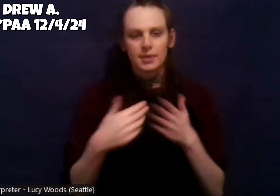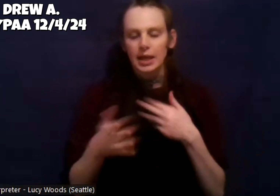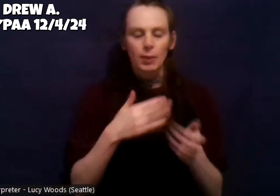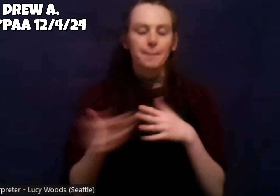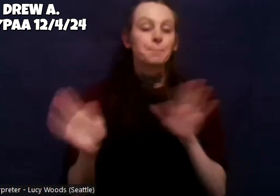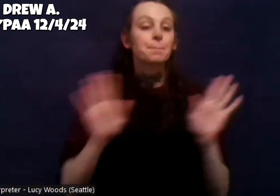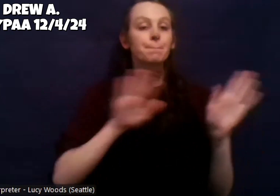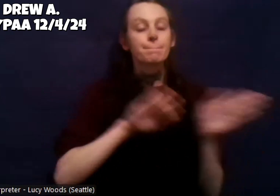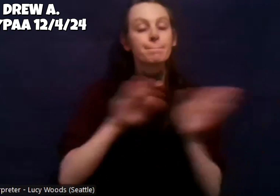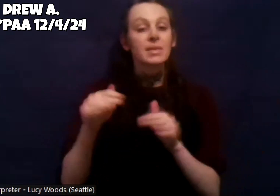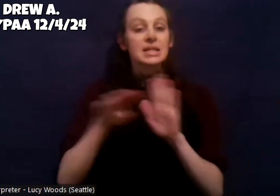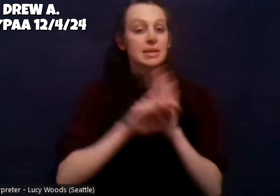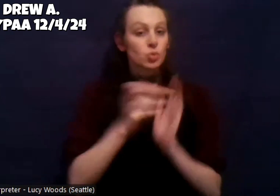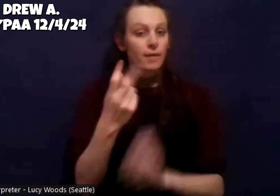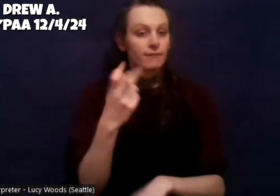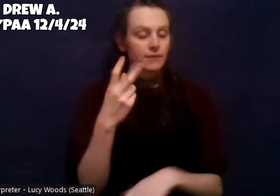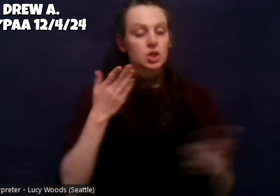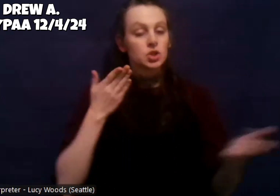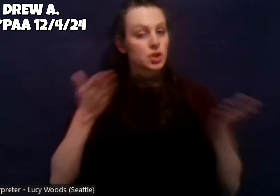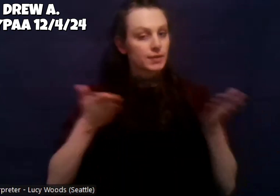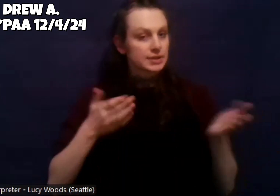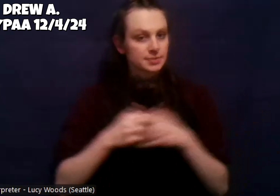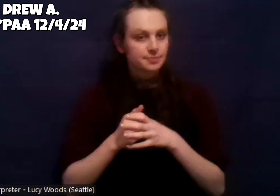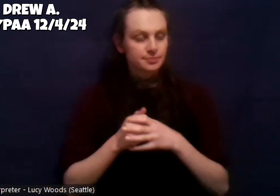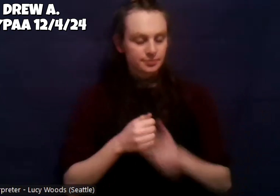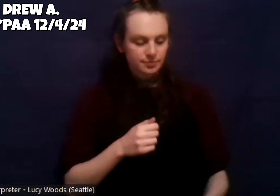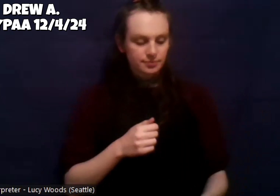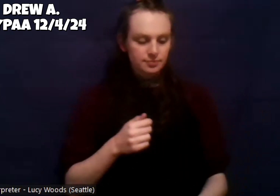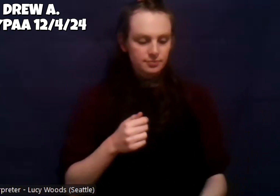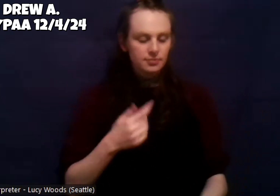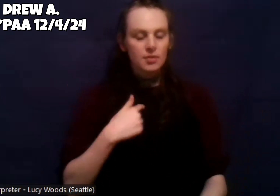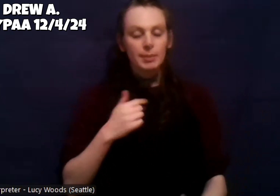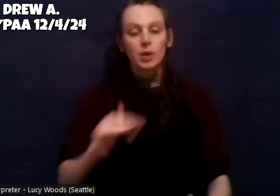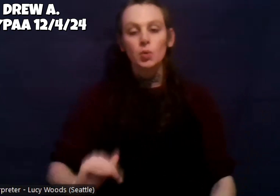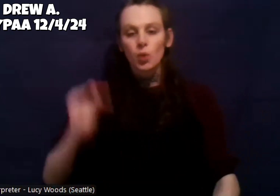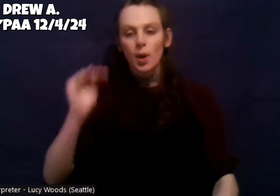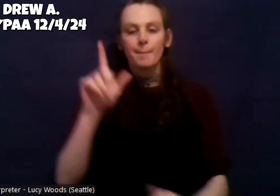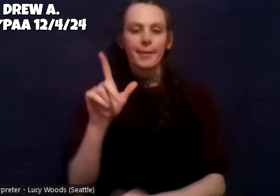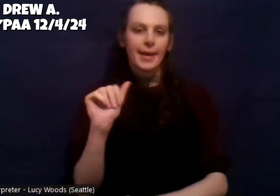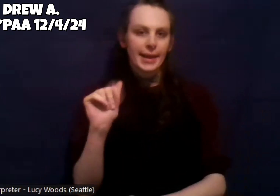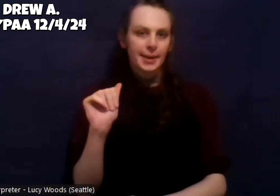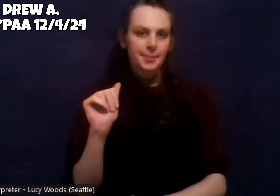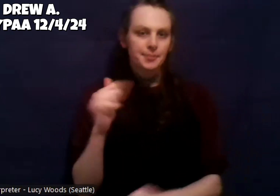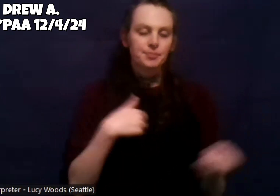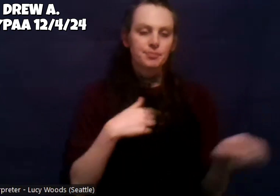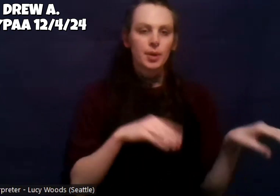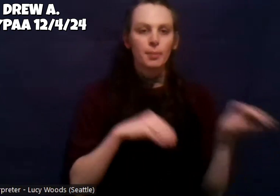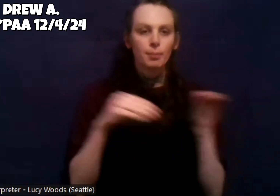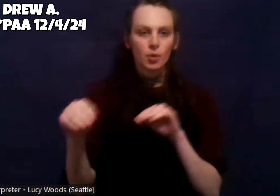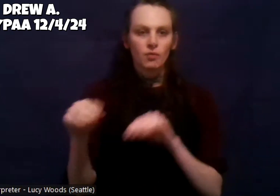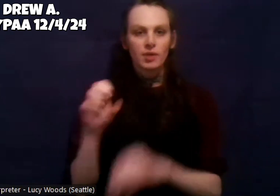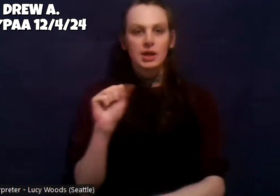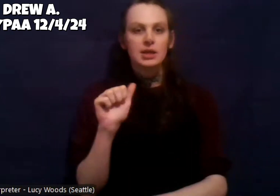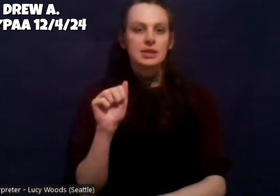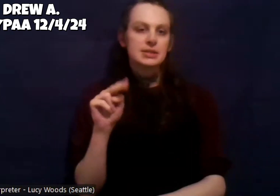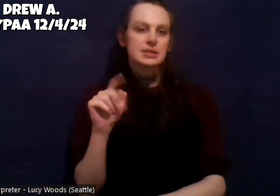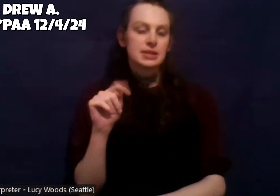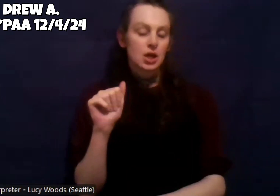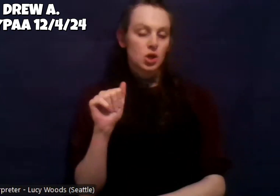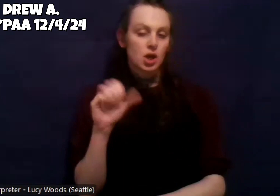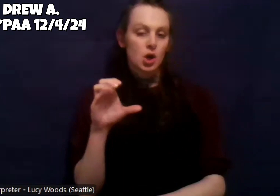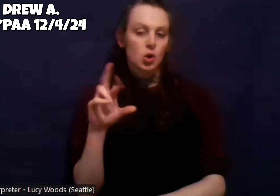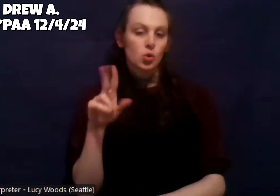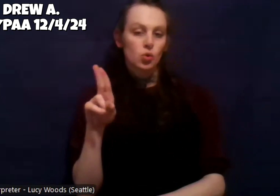bit. Um, I lived in I grew up in LA. I moved to Santa Cruz because I got into UC Santa Cruz